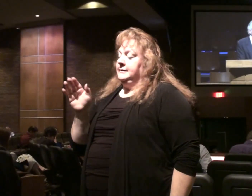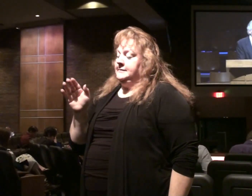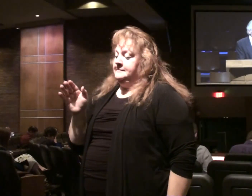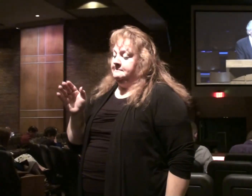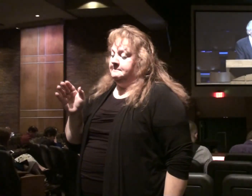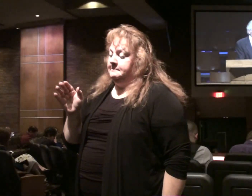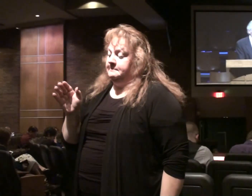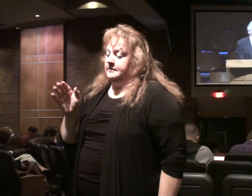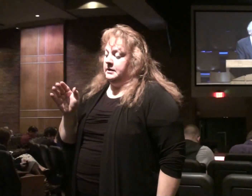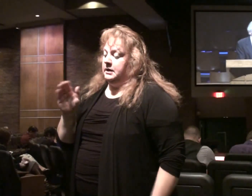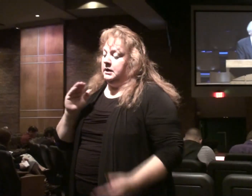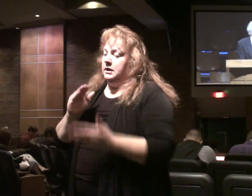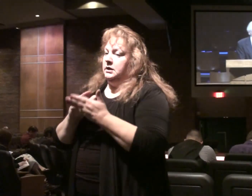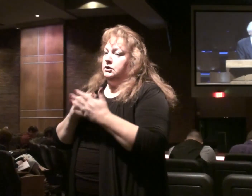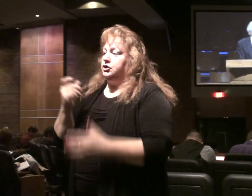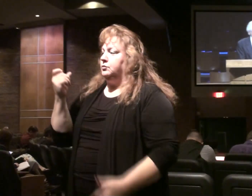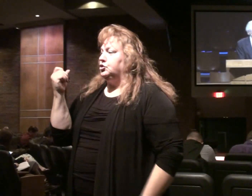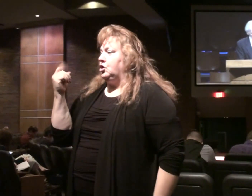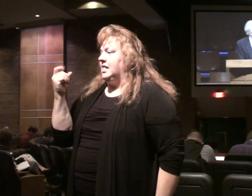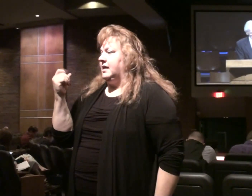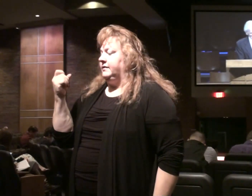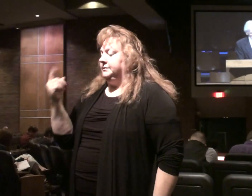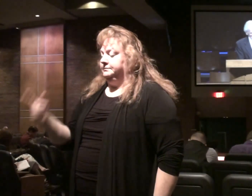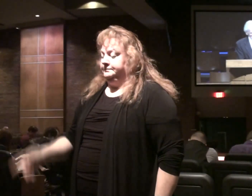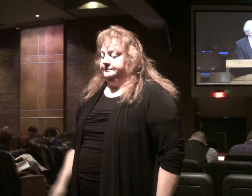Back up to chapter 11 of Matthew.